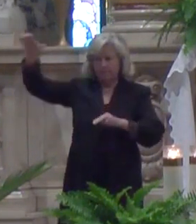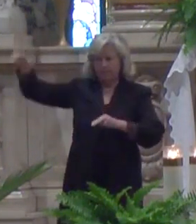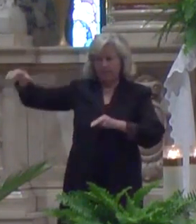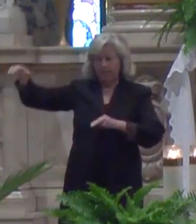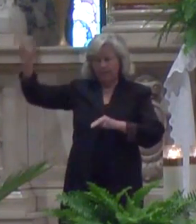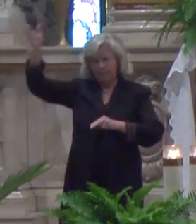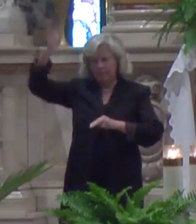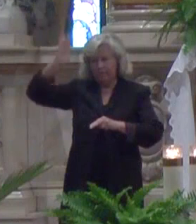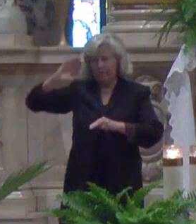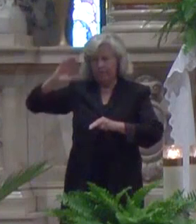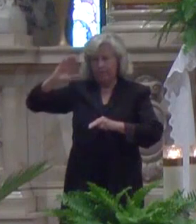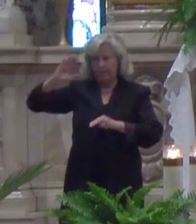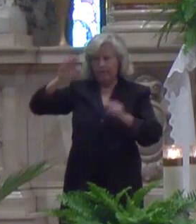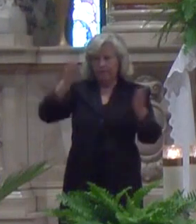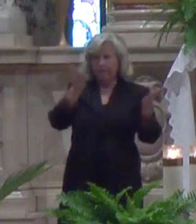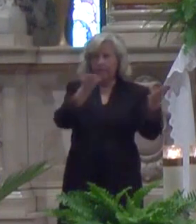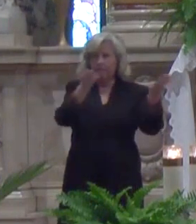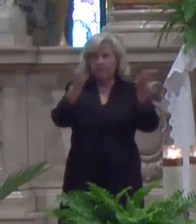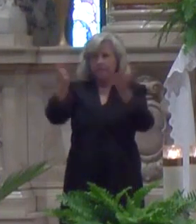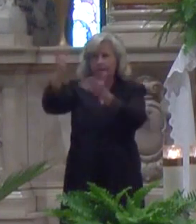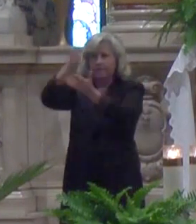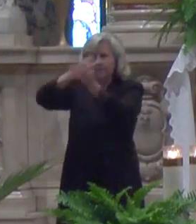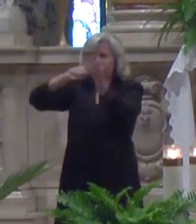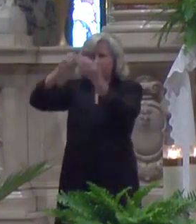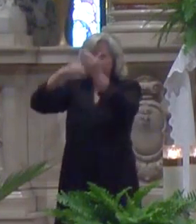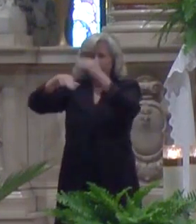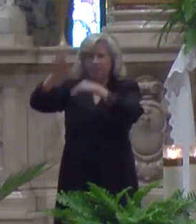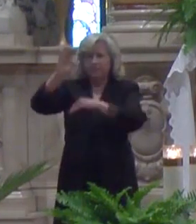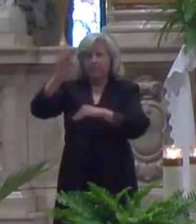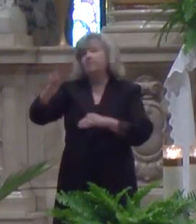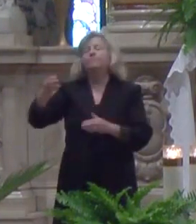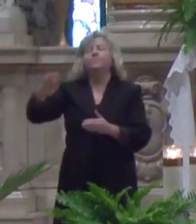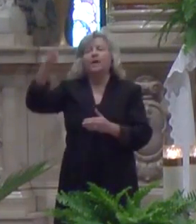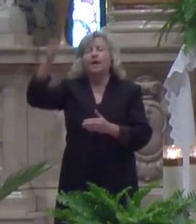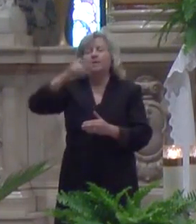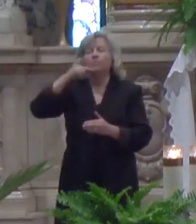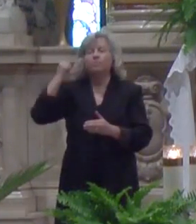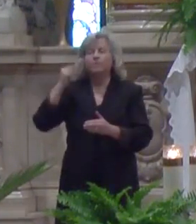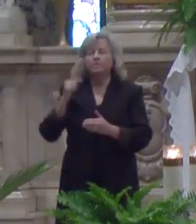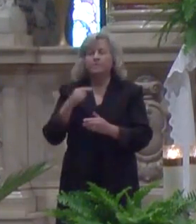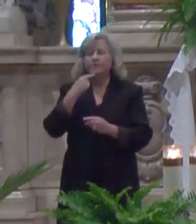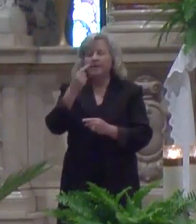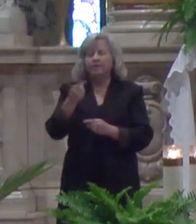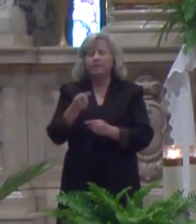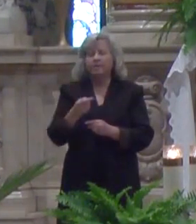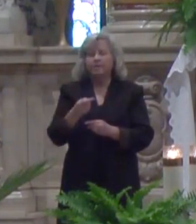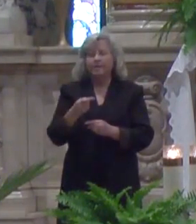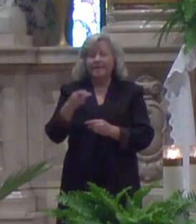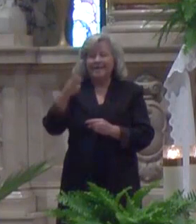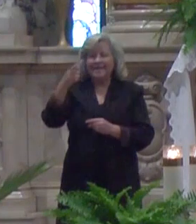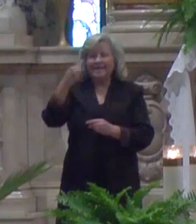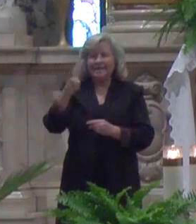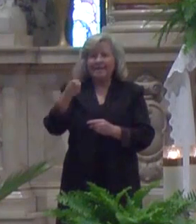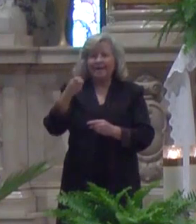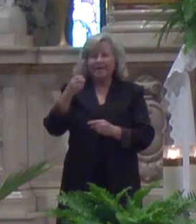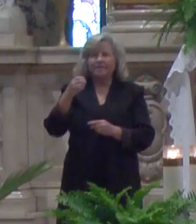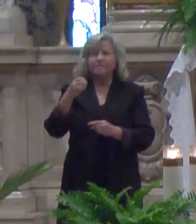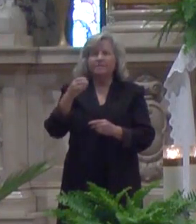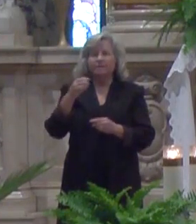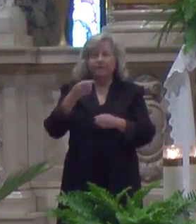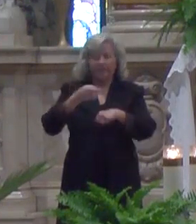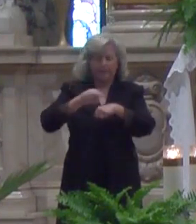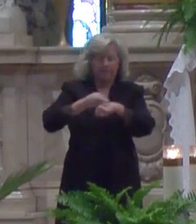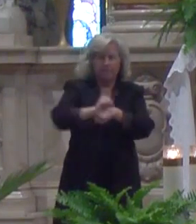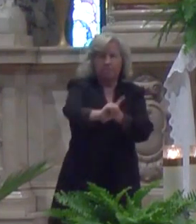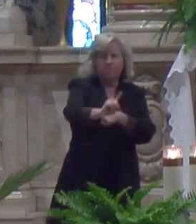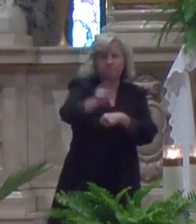and coming on the clouds of heaven." Then the high priest tore his robes and said, "He has blasphemed. What further need